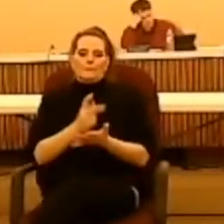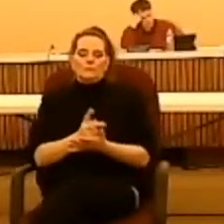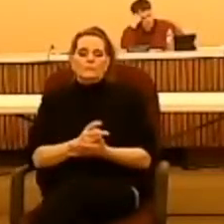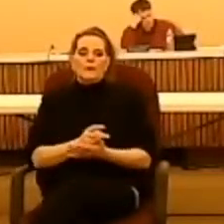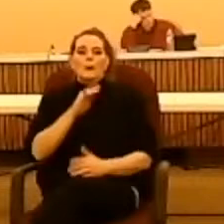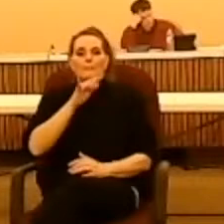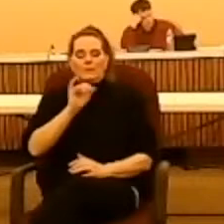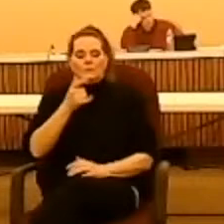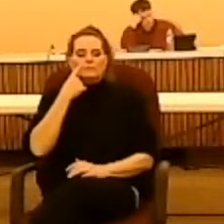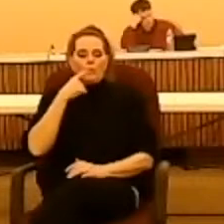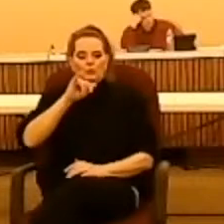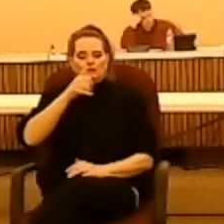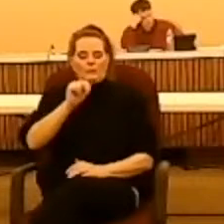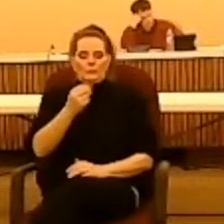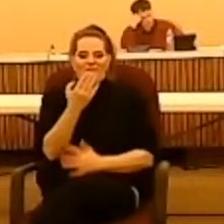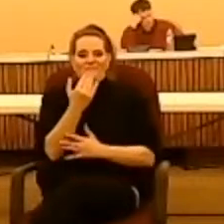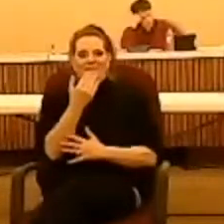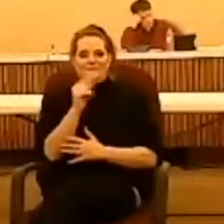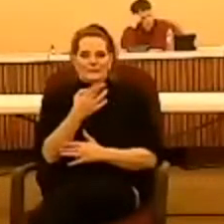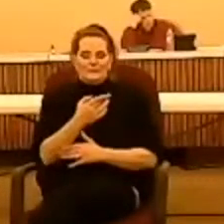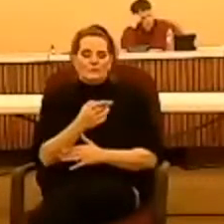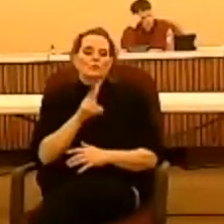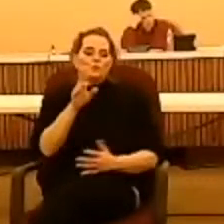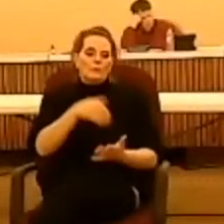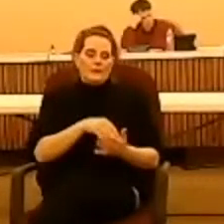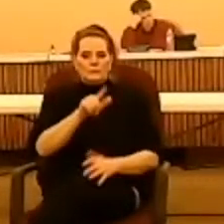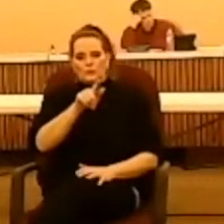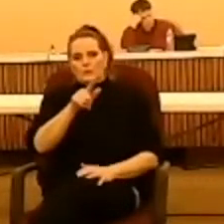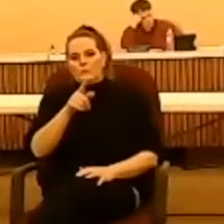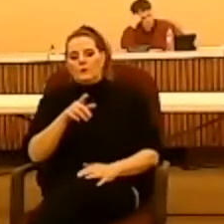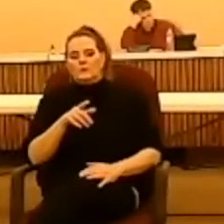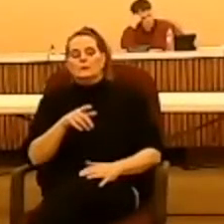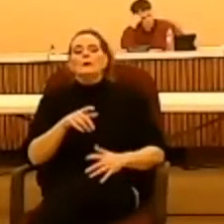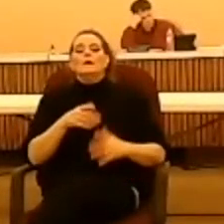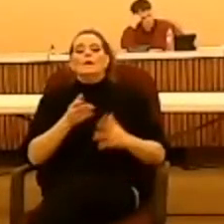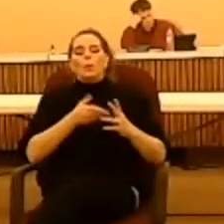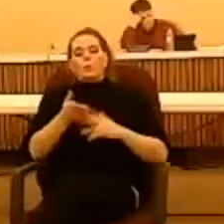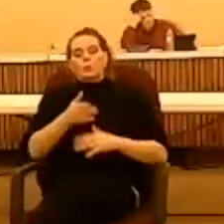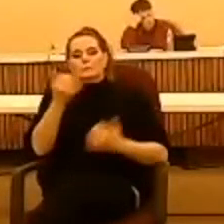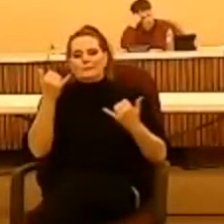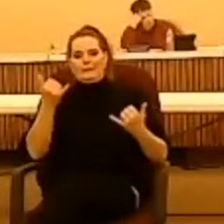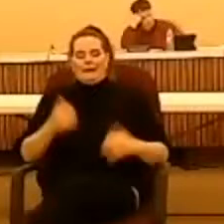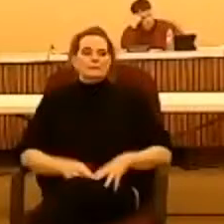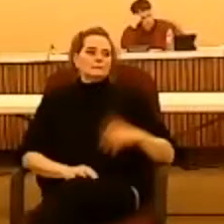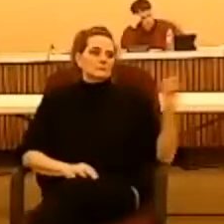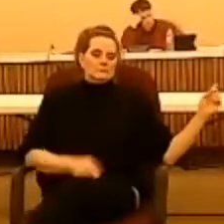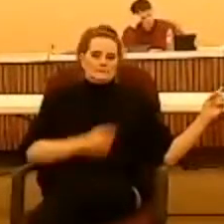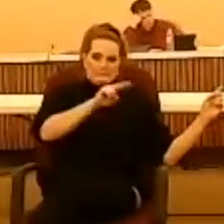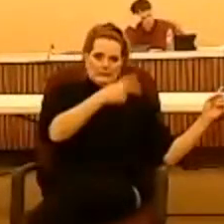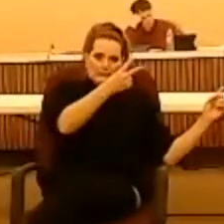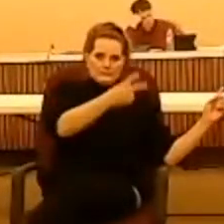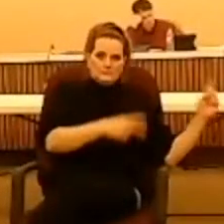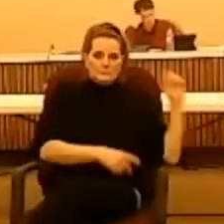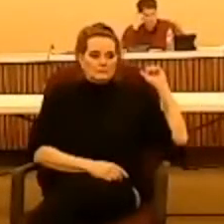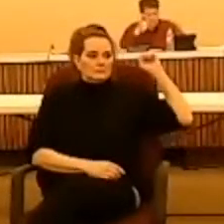payable for January 15th, 2021 through today. Second. Any discussion?